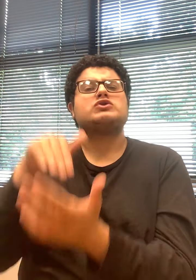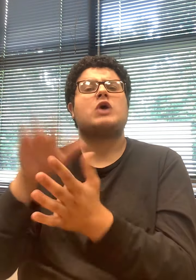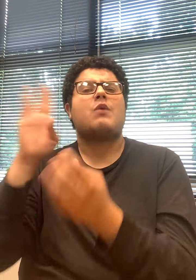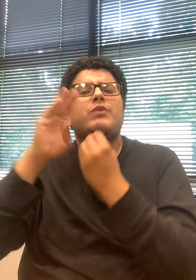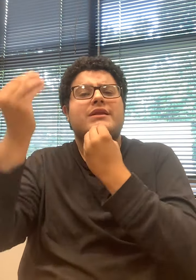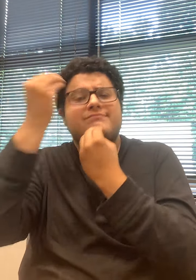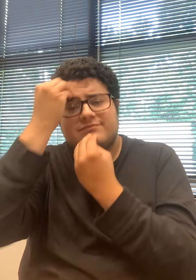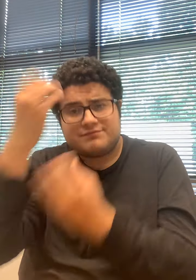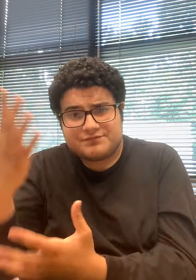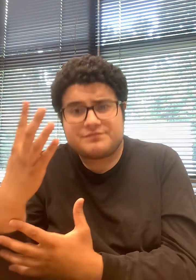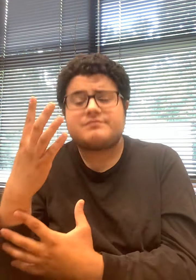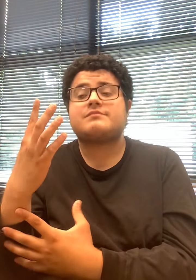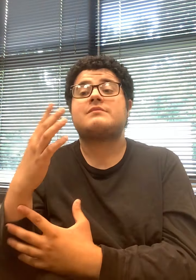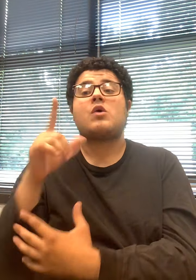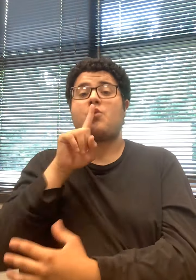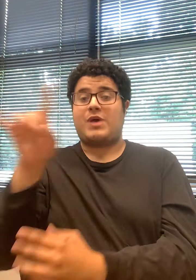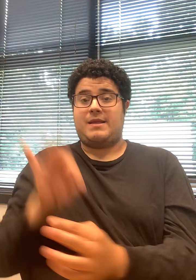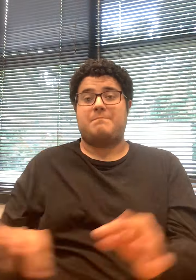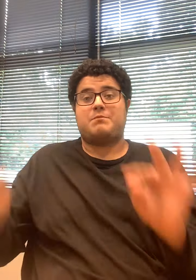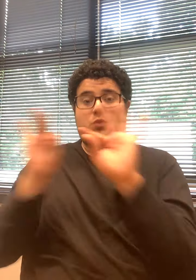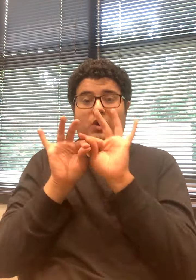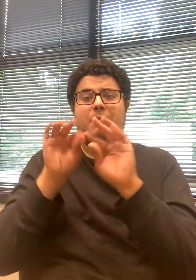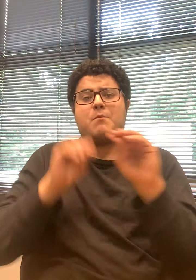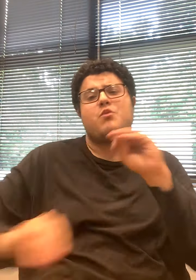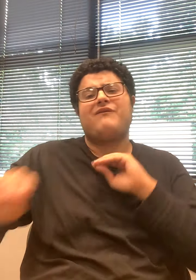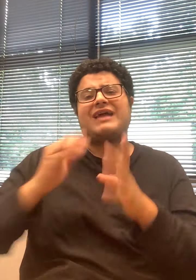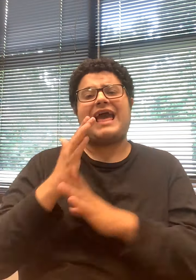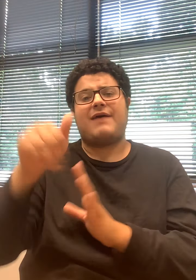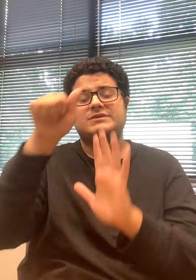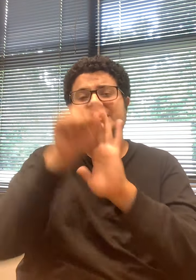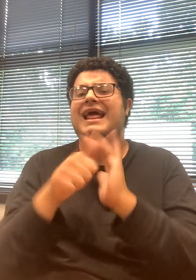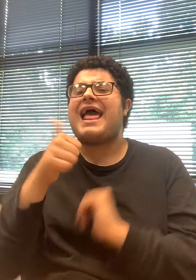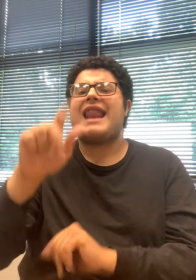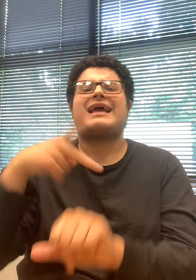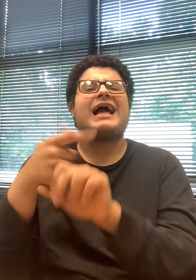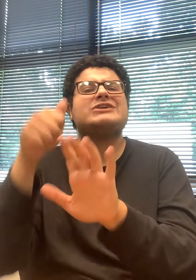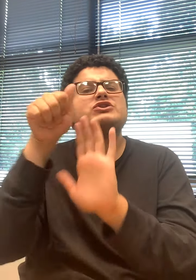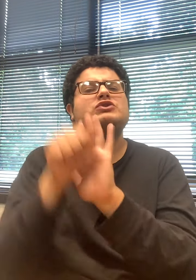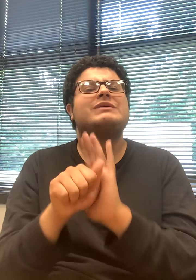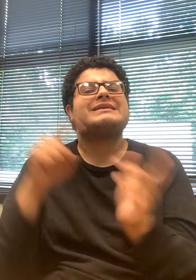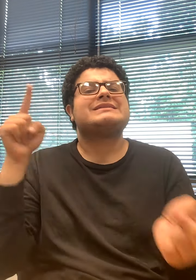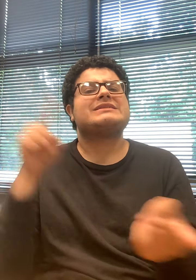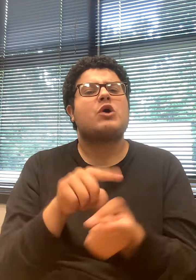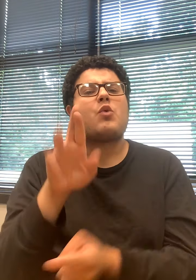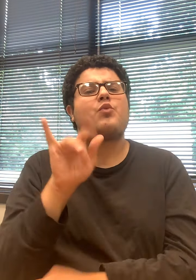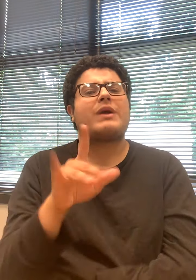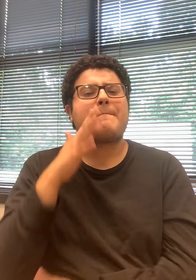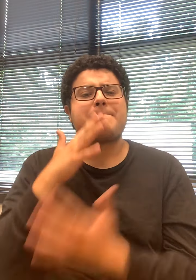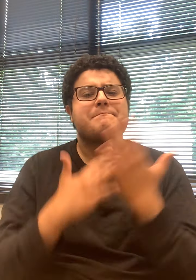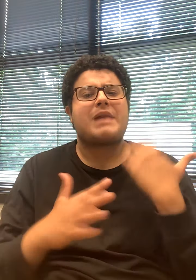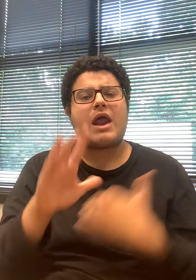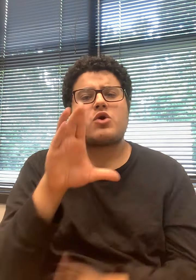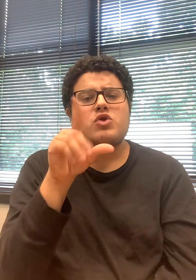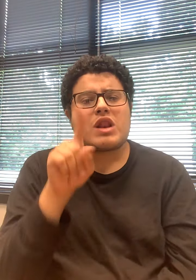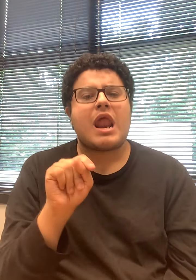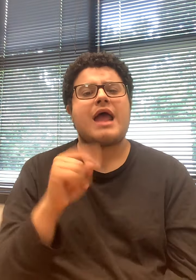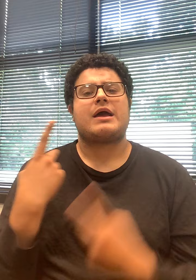notified. It is very important to get moving after surgery, any surgery. It decreases the risk of blood clots, post-op